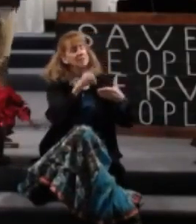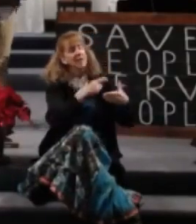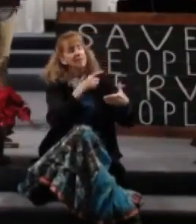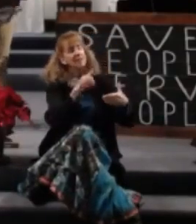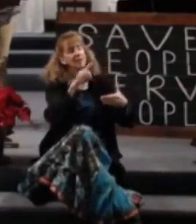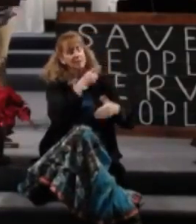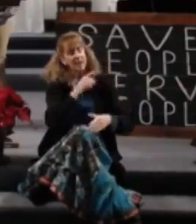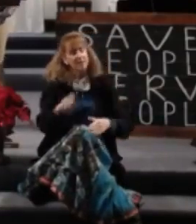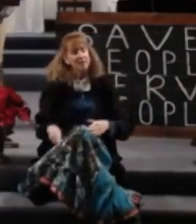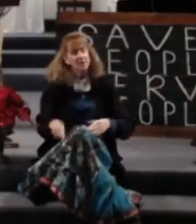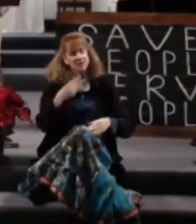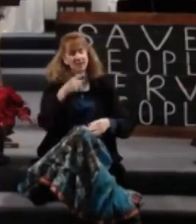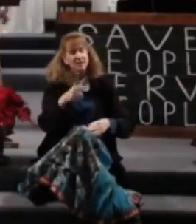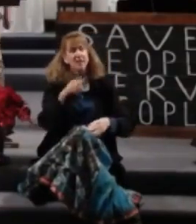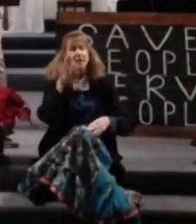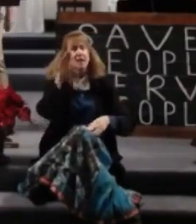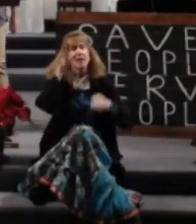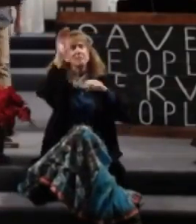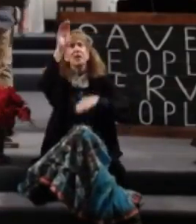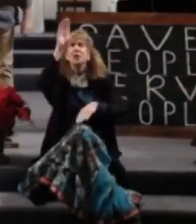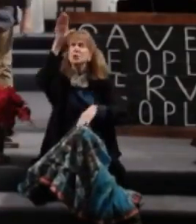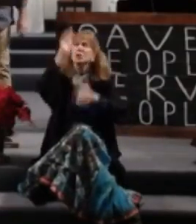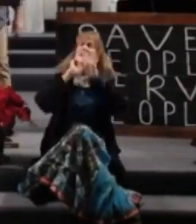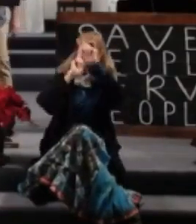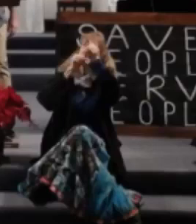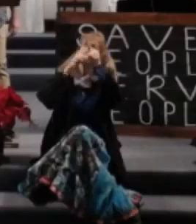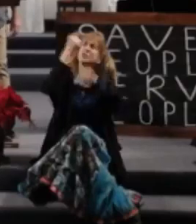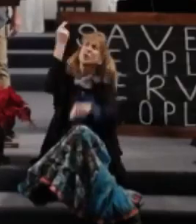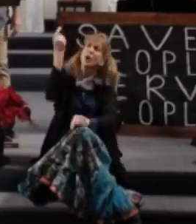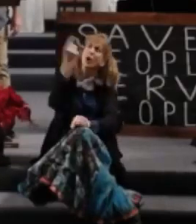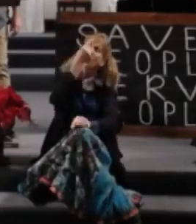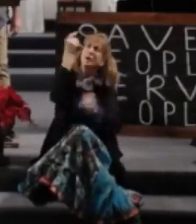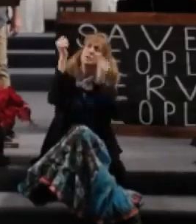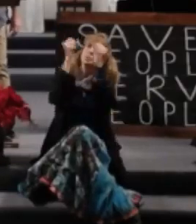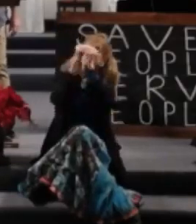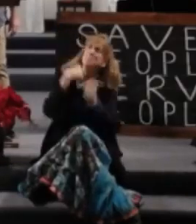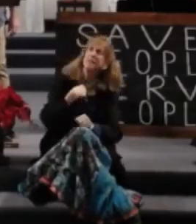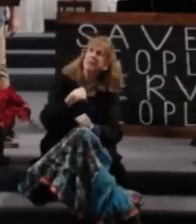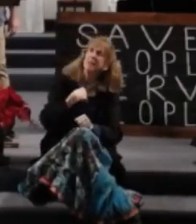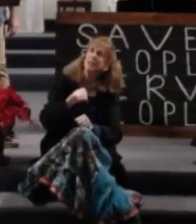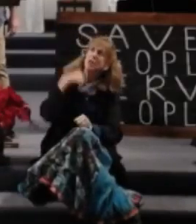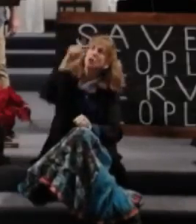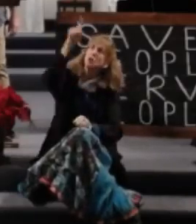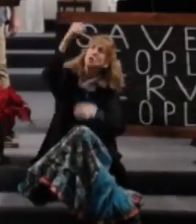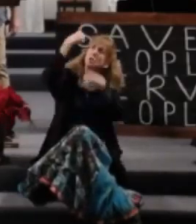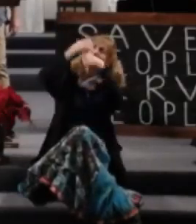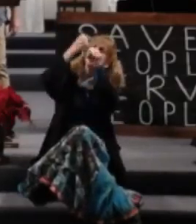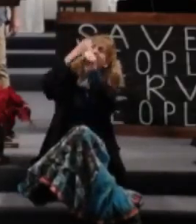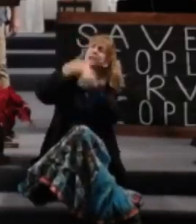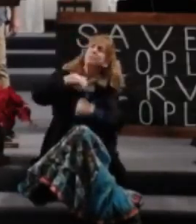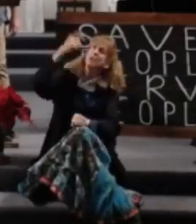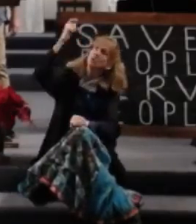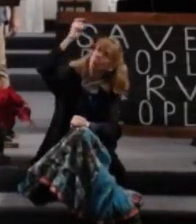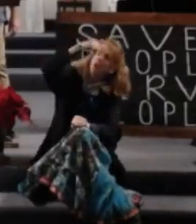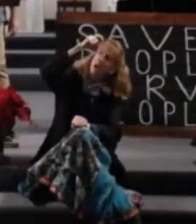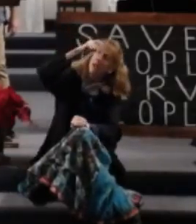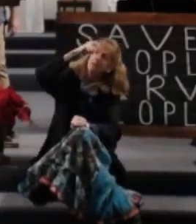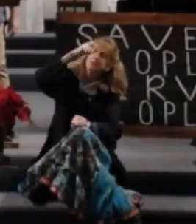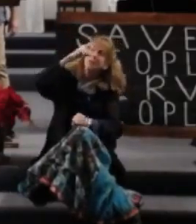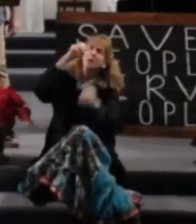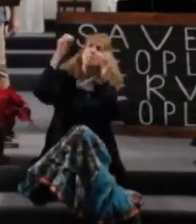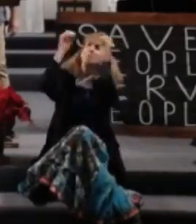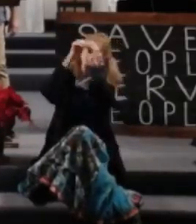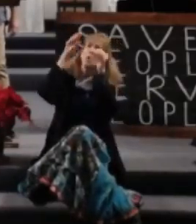98, your commands, talking to God, are always with me and make me wiser than my